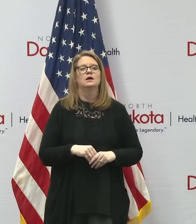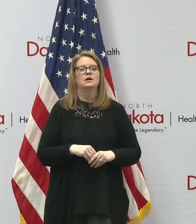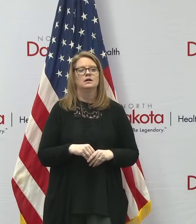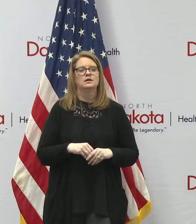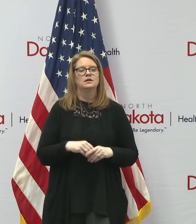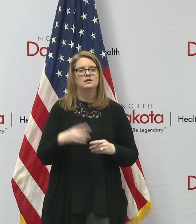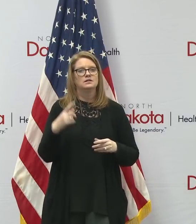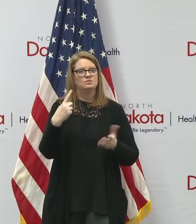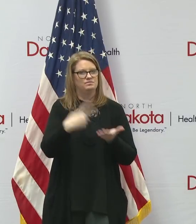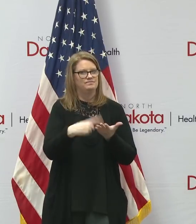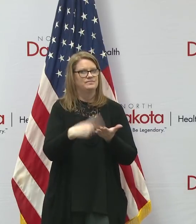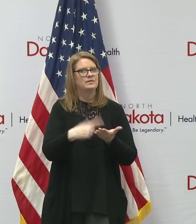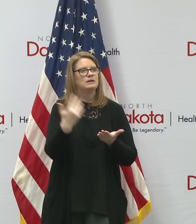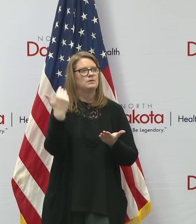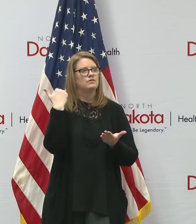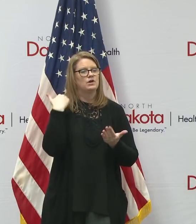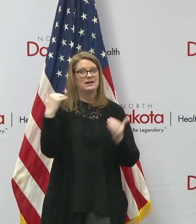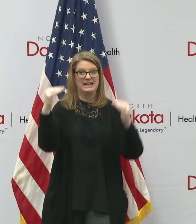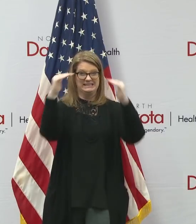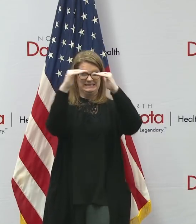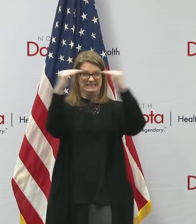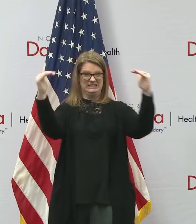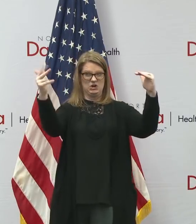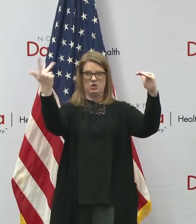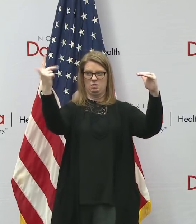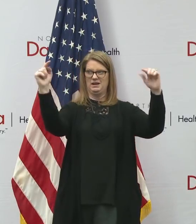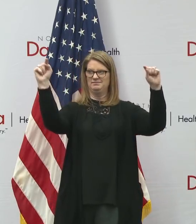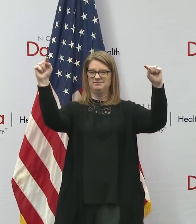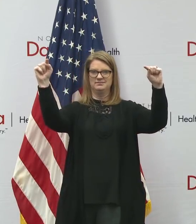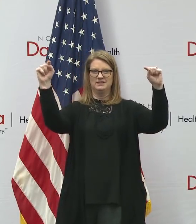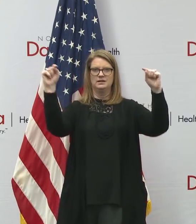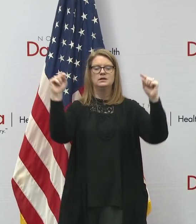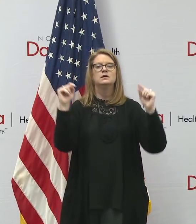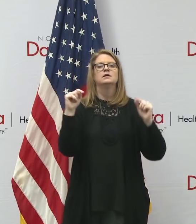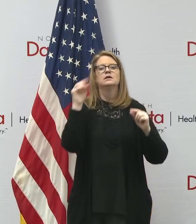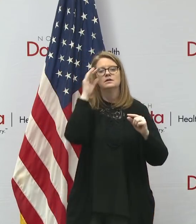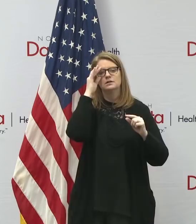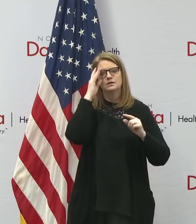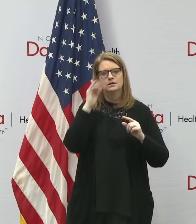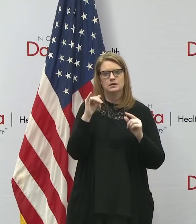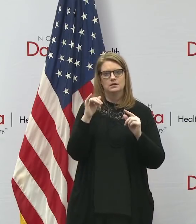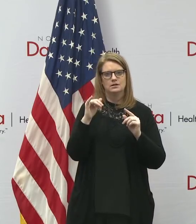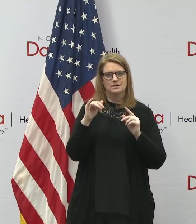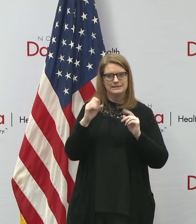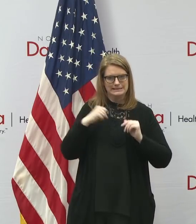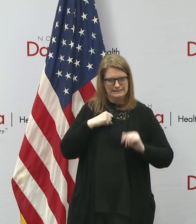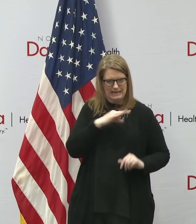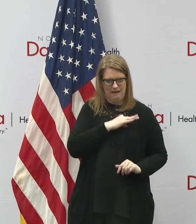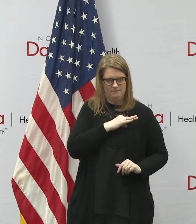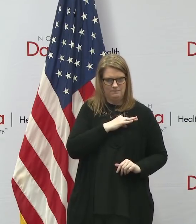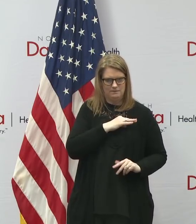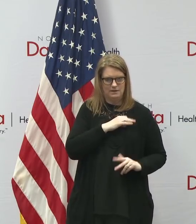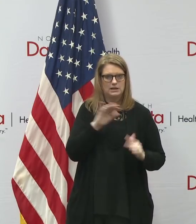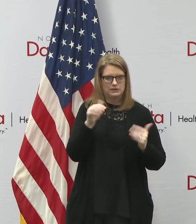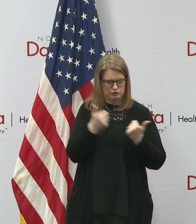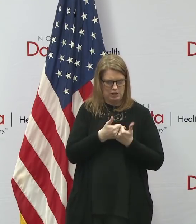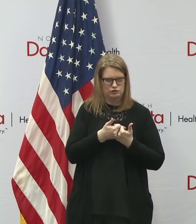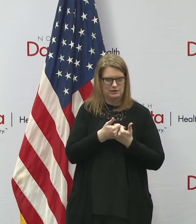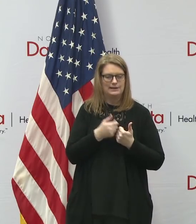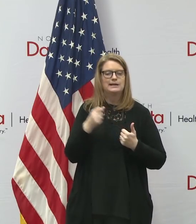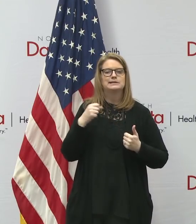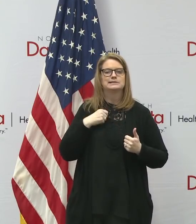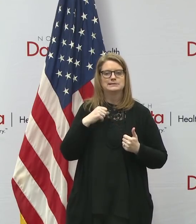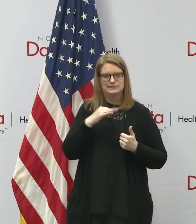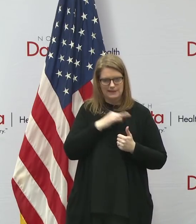up before, but at Tier 3, personnel is going to become a challenge. And